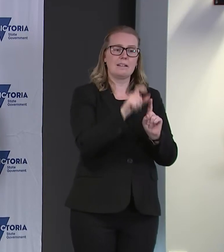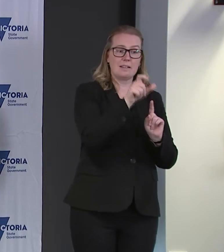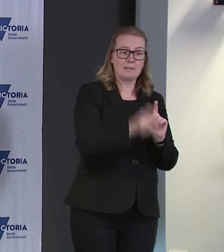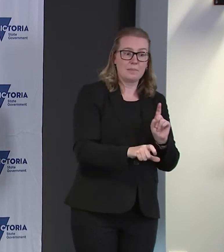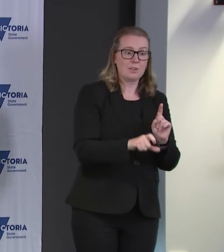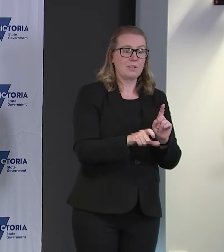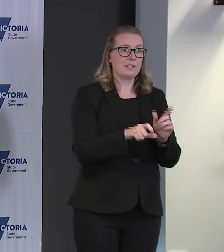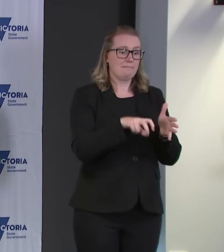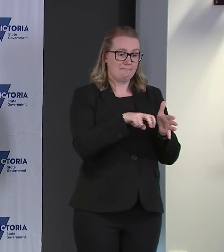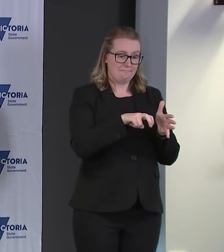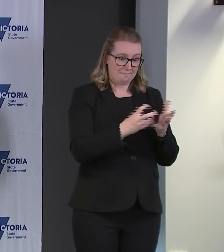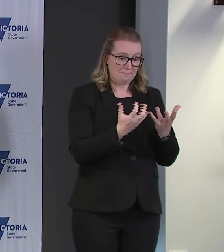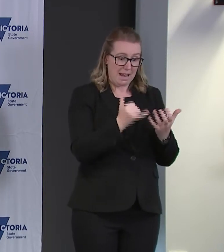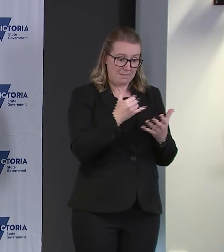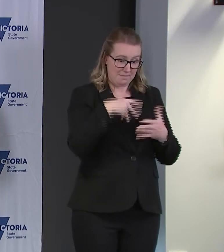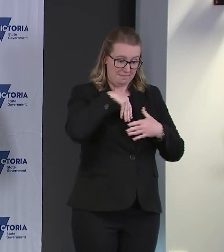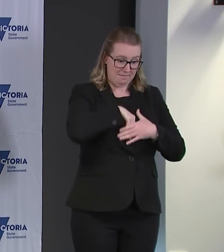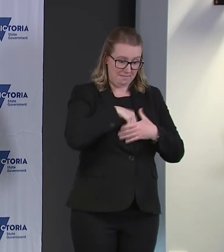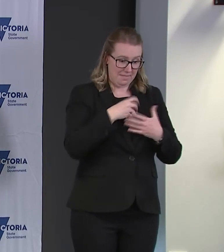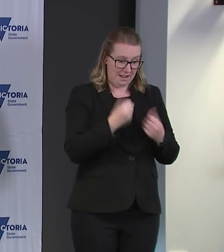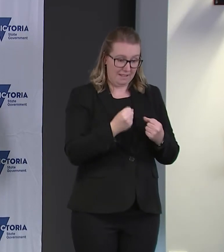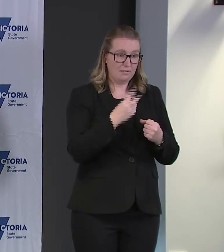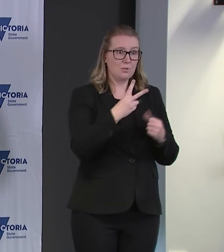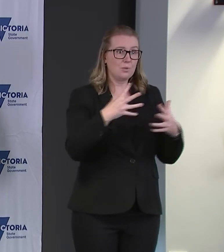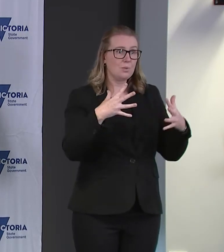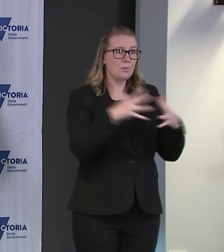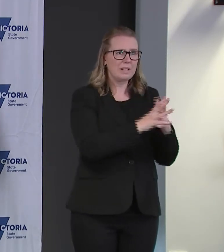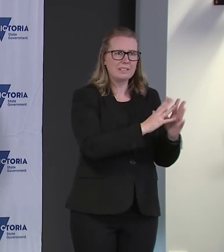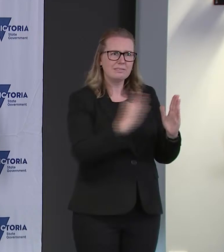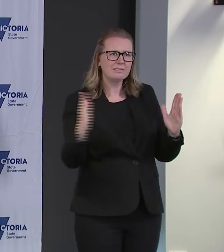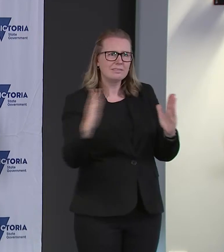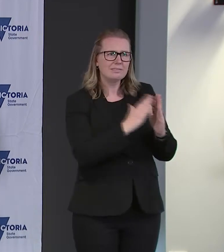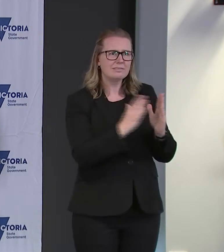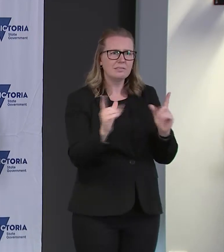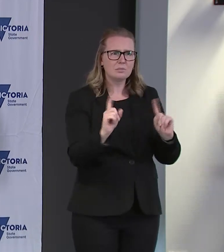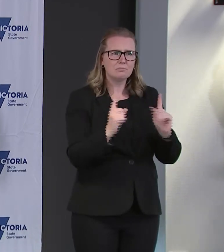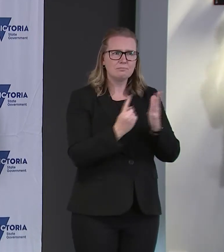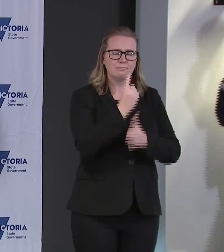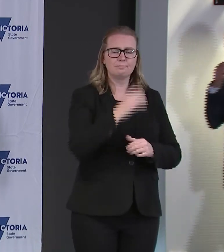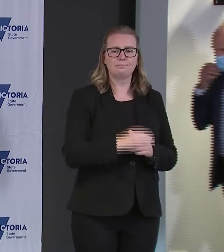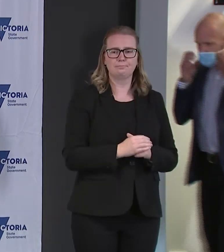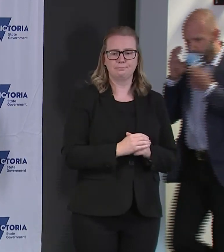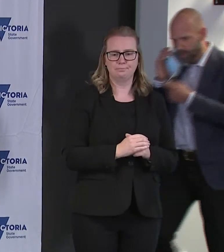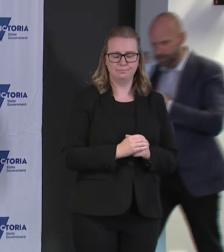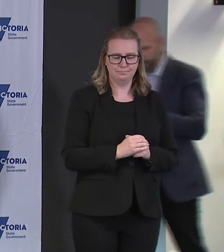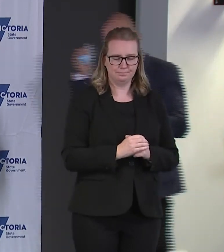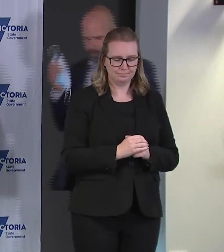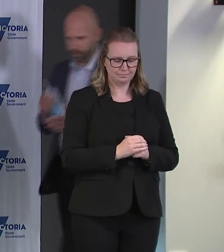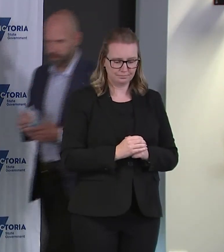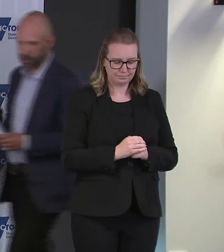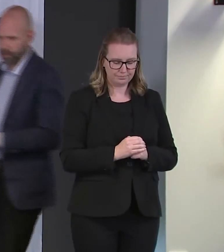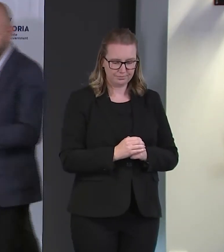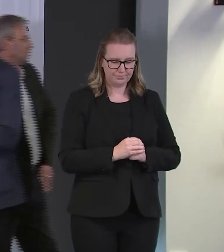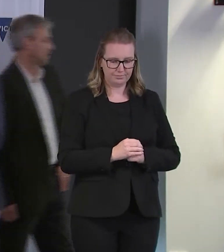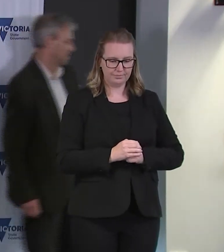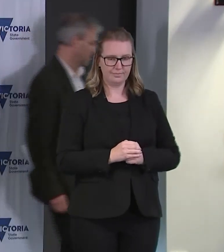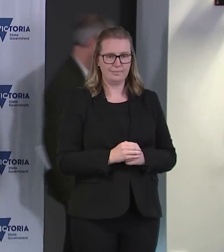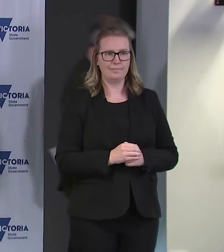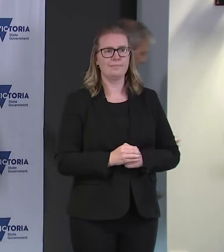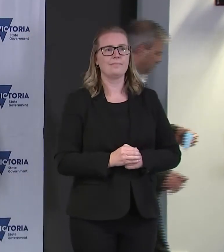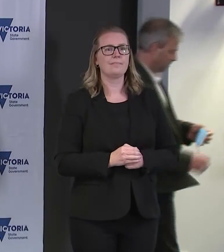been incubating the virus, say 2 weeks? Or? I think Jerome might have some data on that.